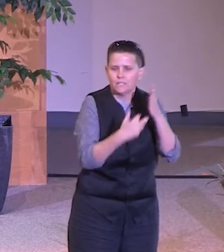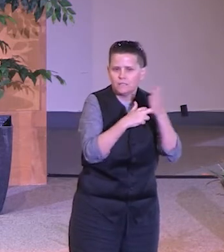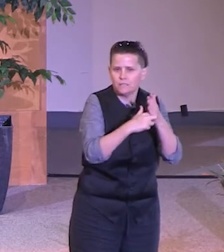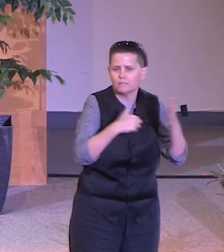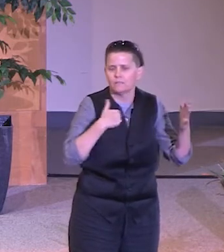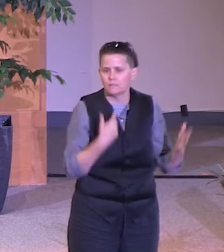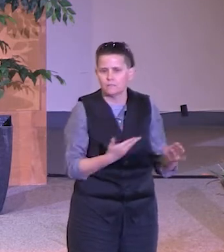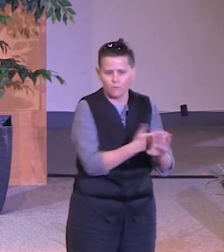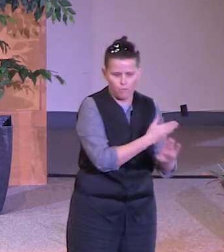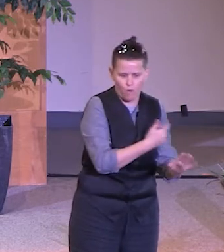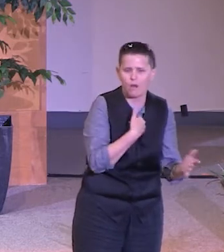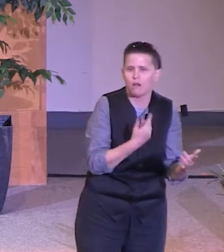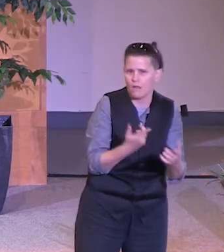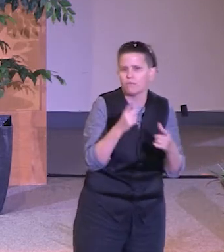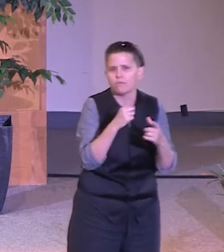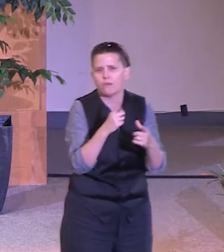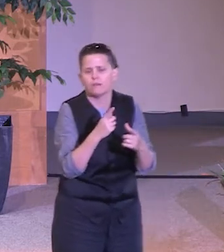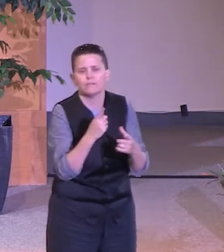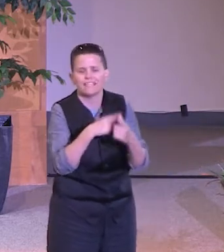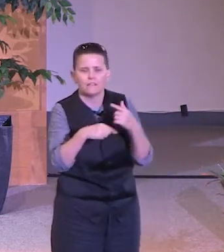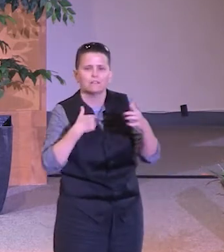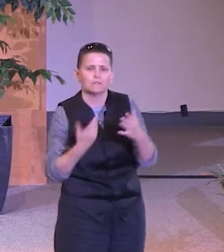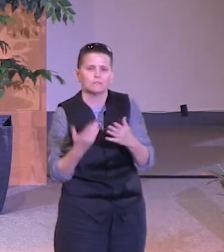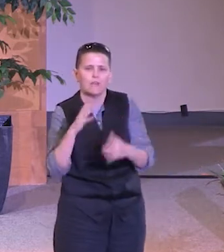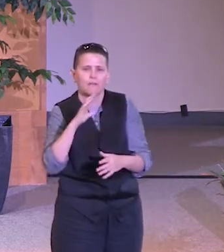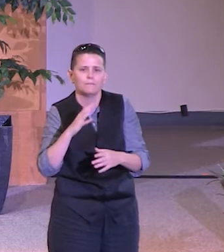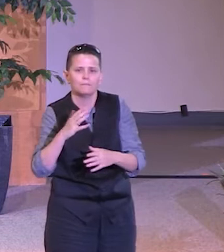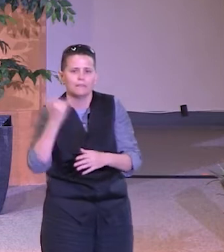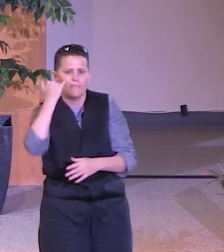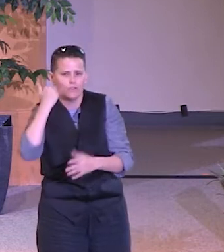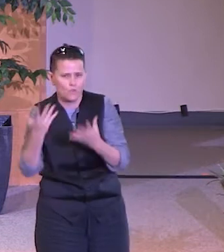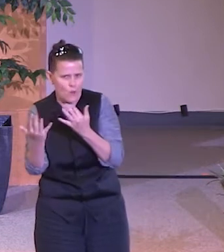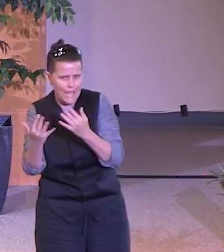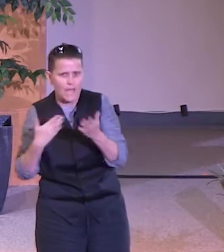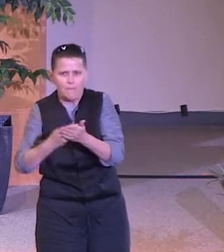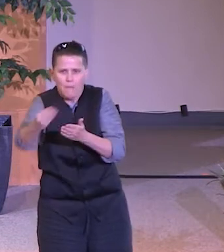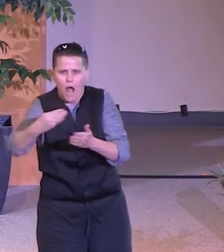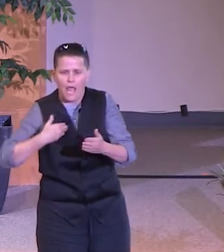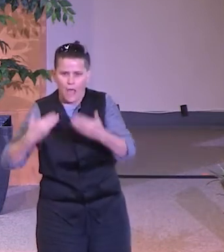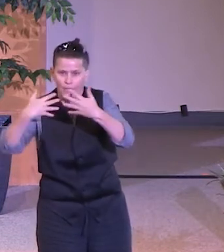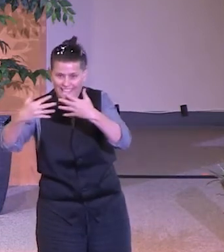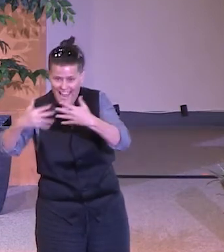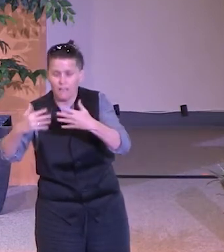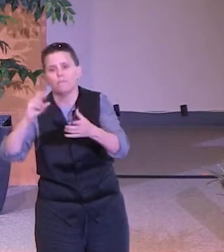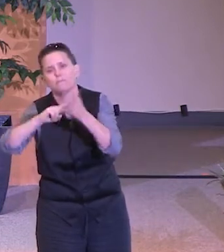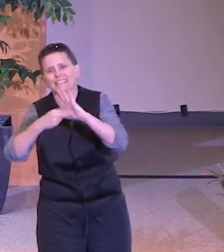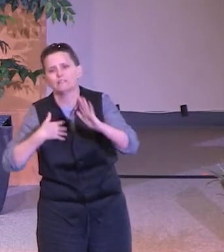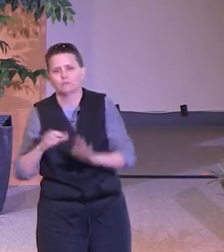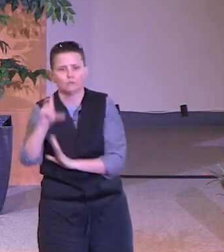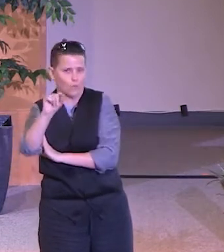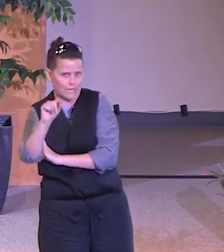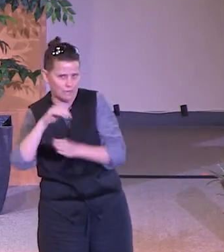$20 and $10 for ages 7 to 17. 6 and under are free. All right,